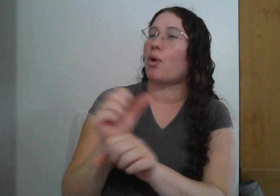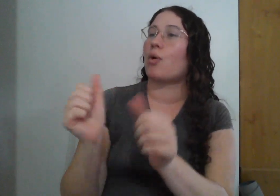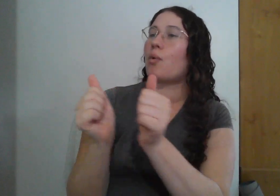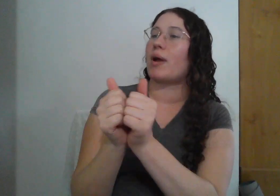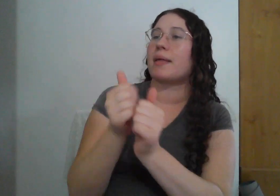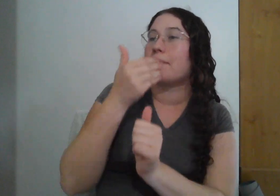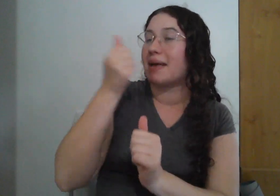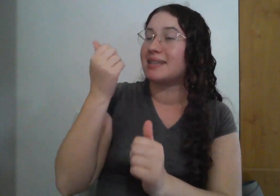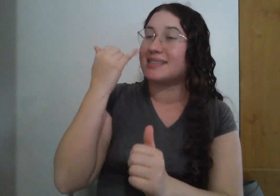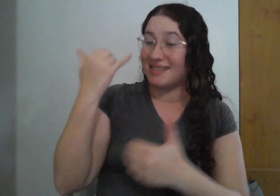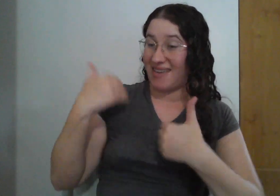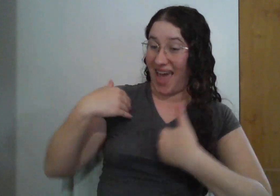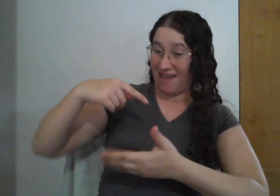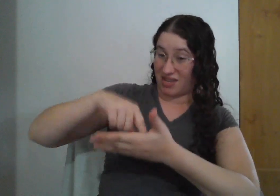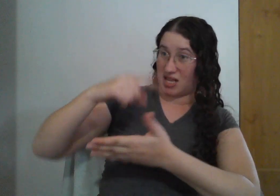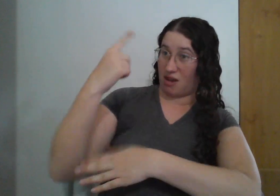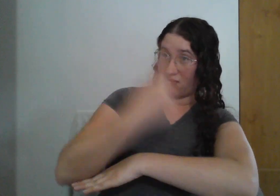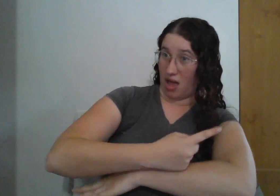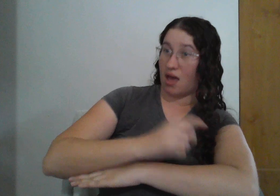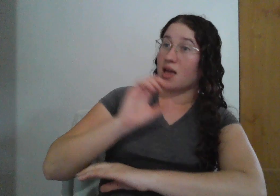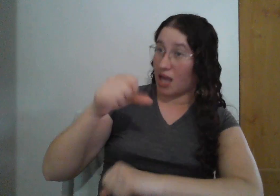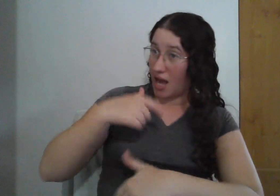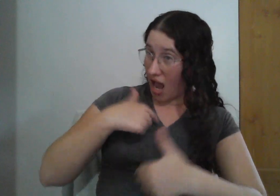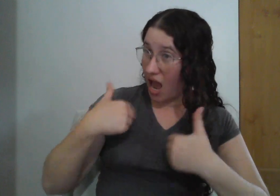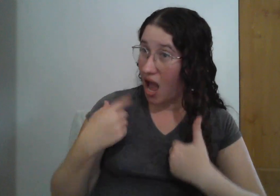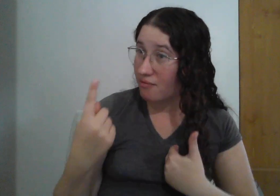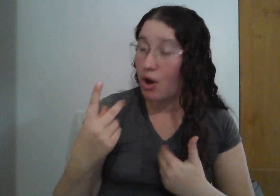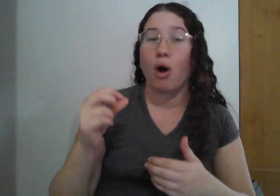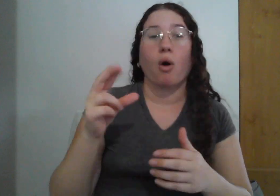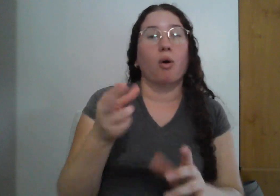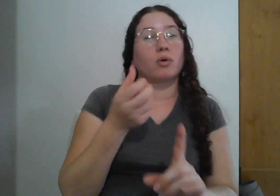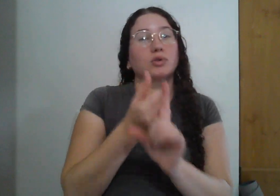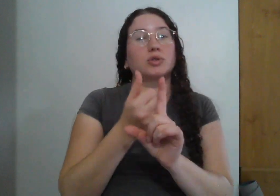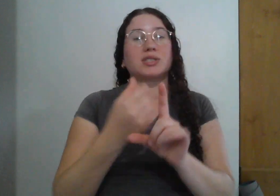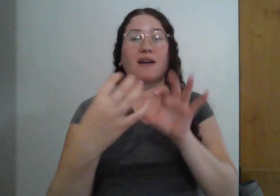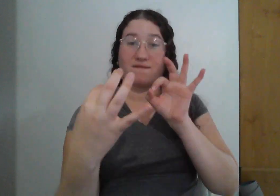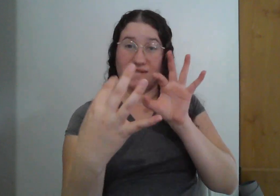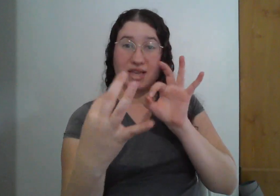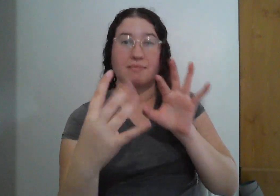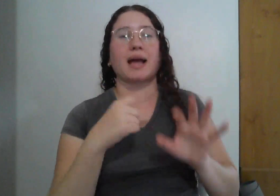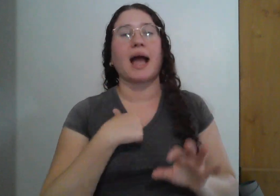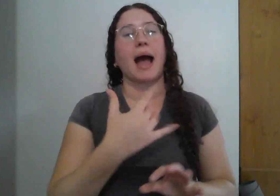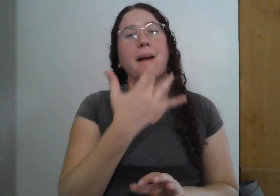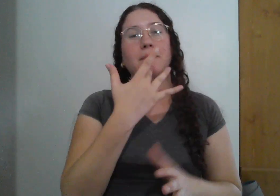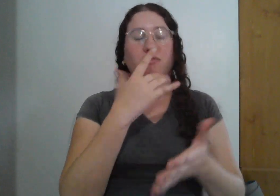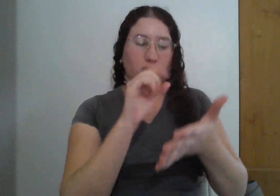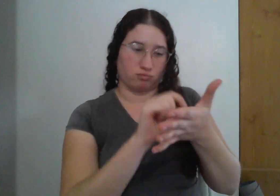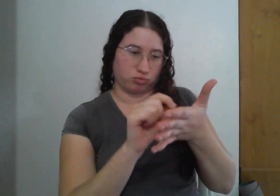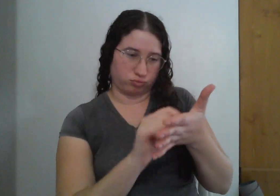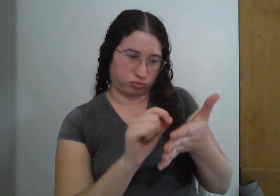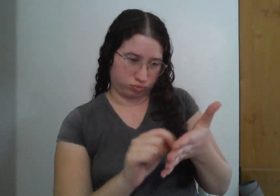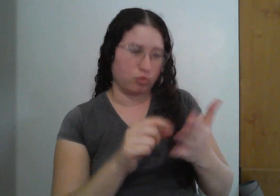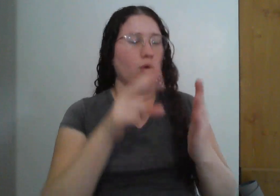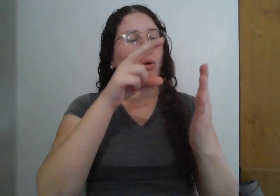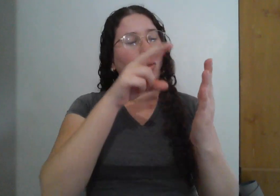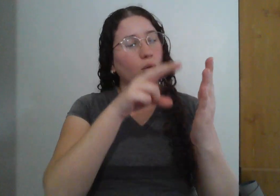deadlines. Can you please set one? Or you can tell them you like written notes on your work so you have time to digest the